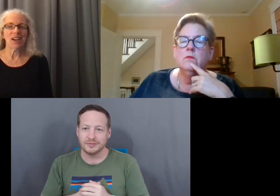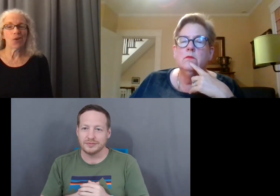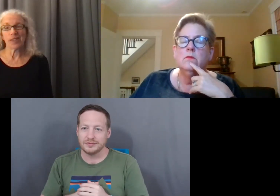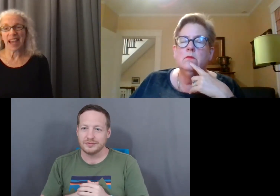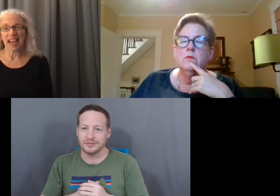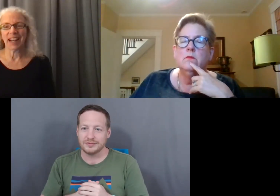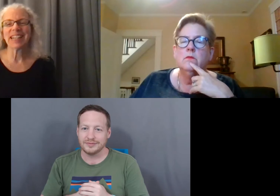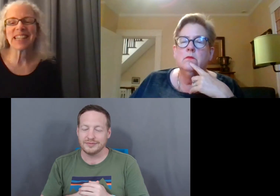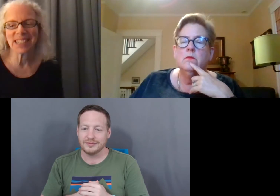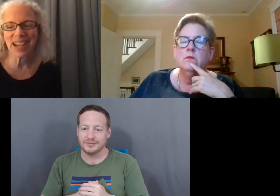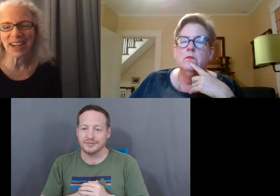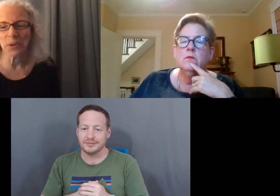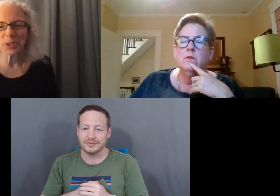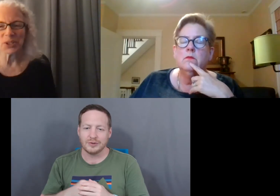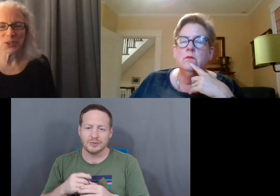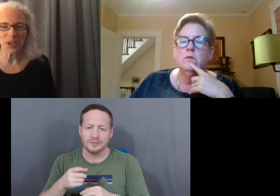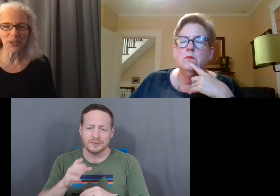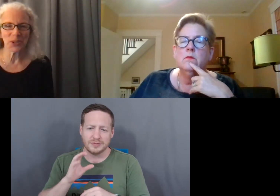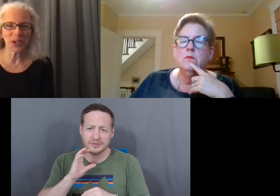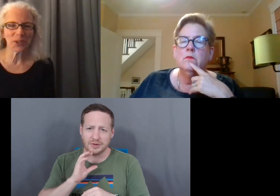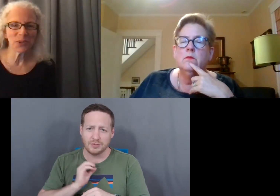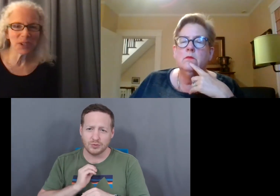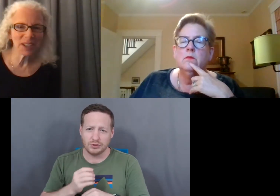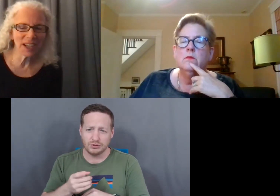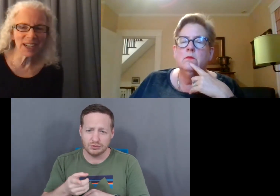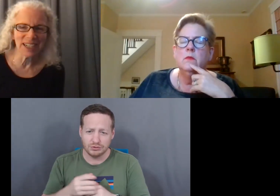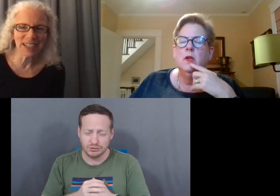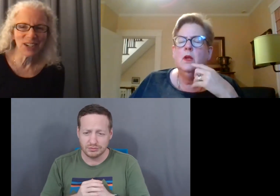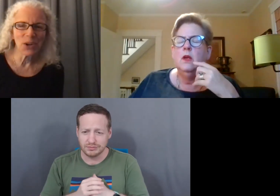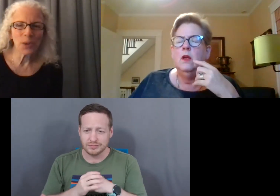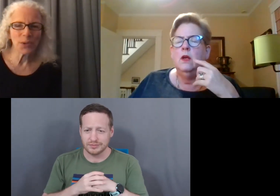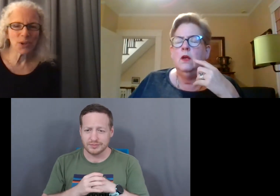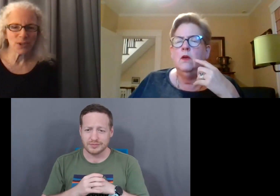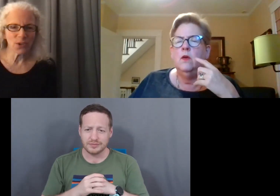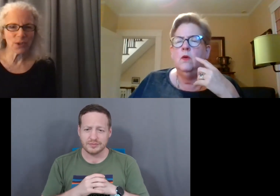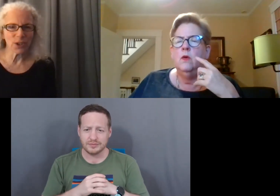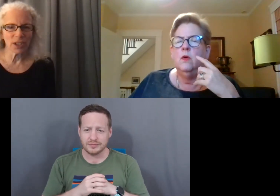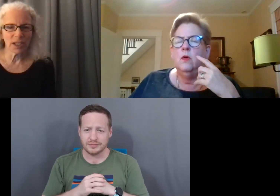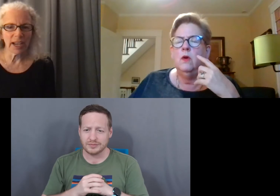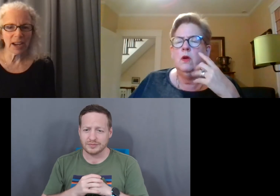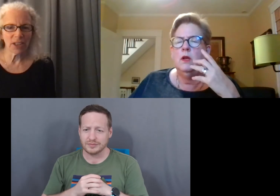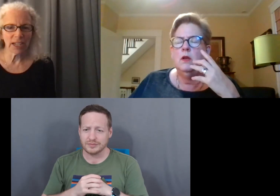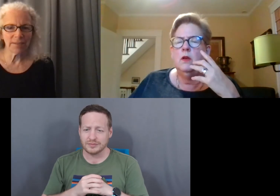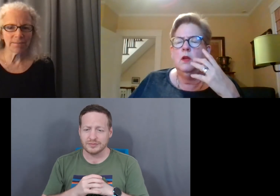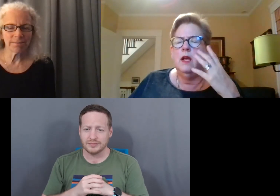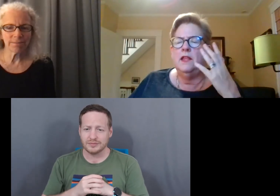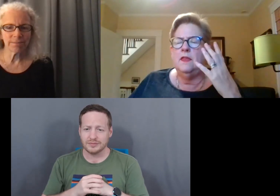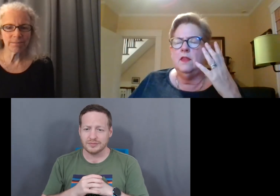over that, I guess that's kind of up to you, how whether it goes over. And Caroline? I think